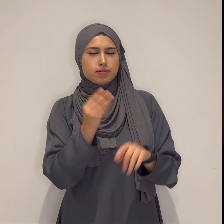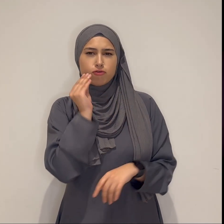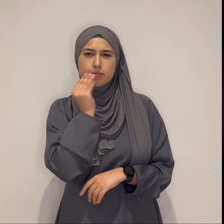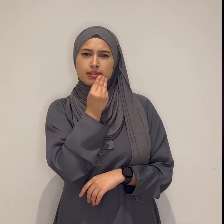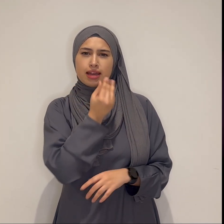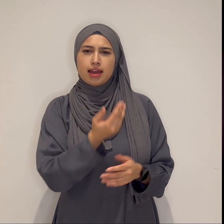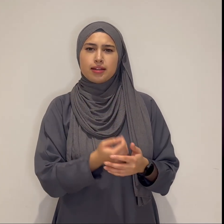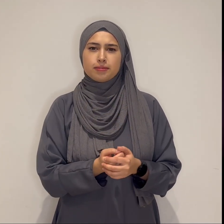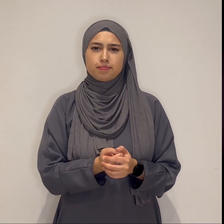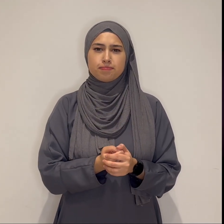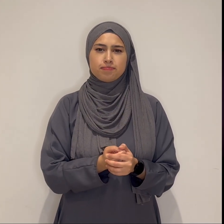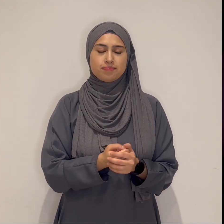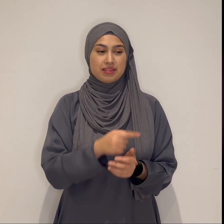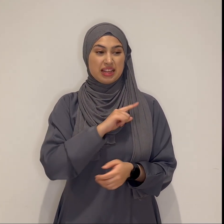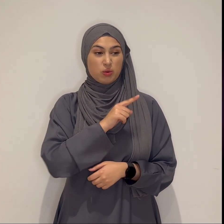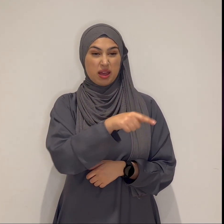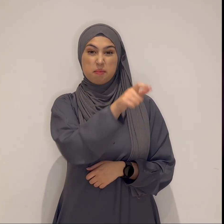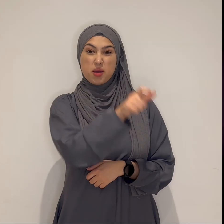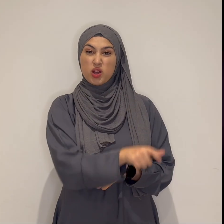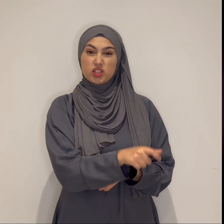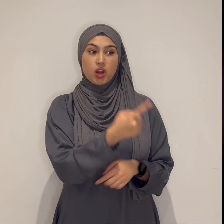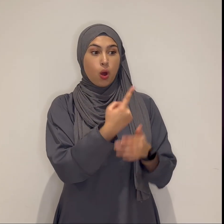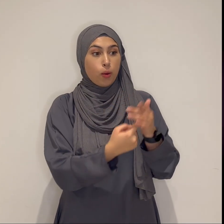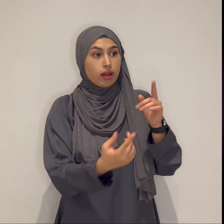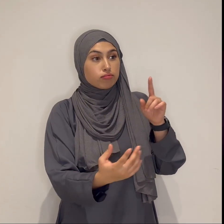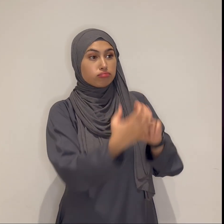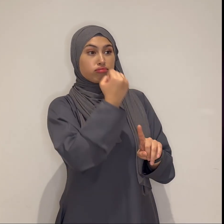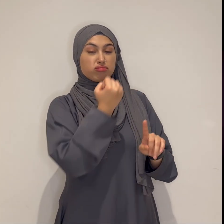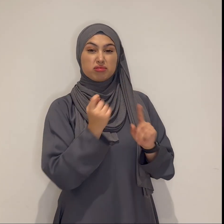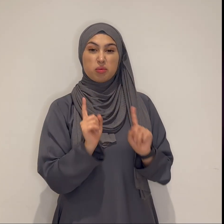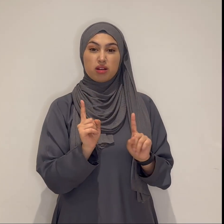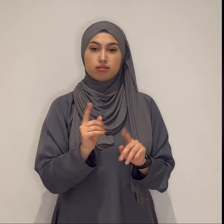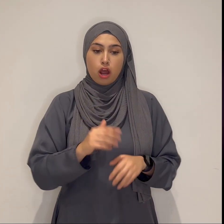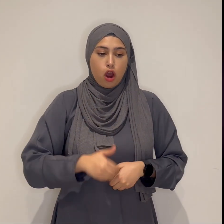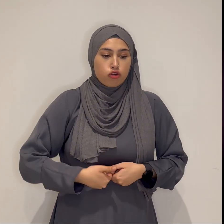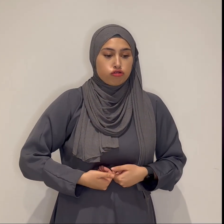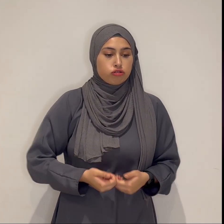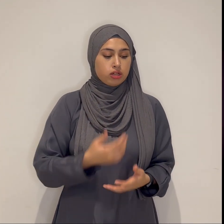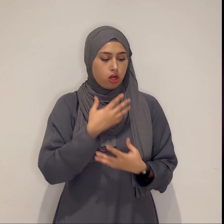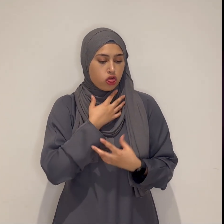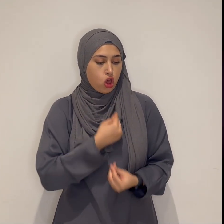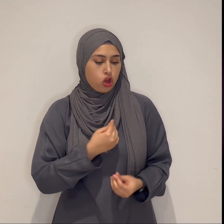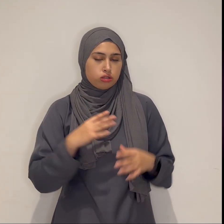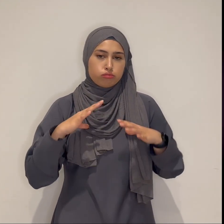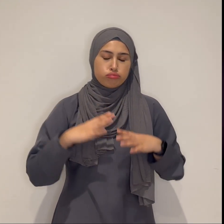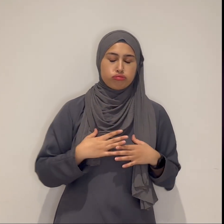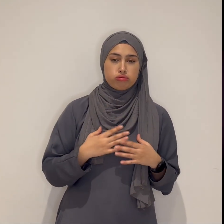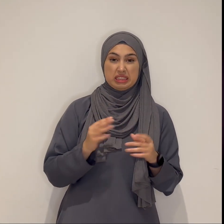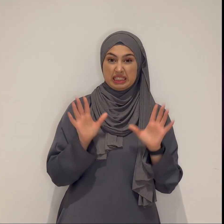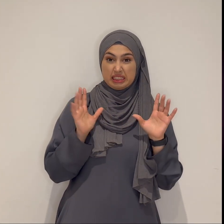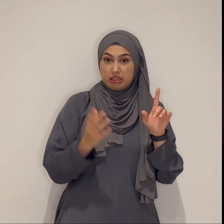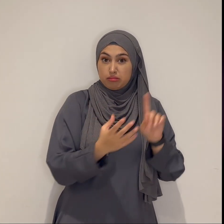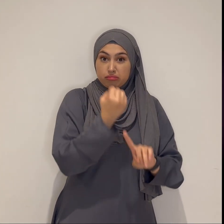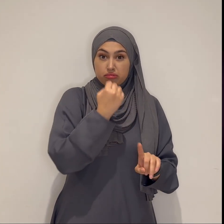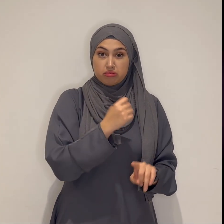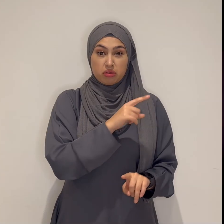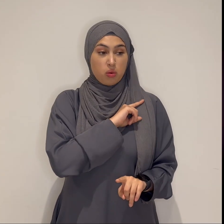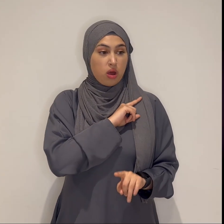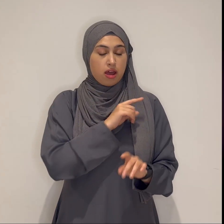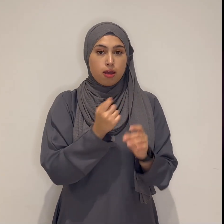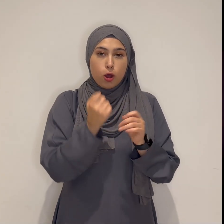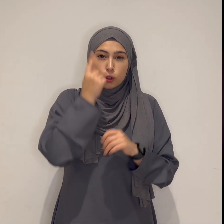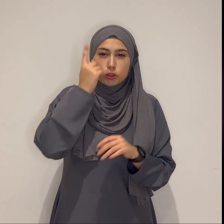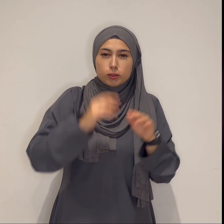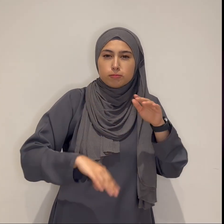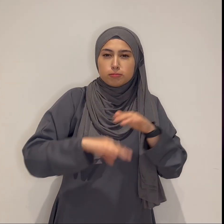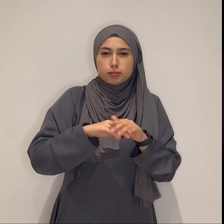the intent of Ramadan. That's why a person may only gain hunger and thirst and fatigue in this month of Ramadan, because they've not